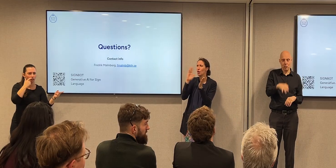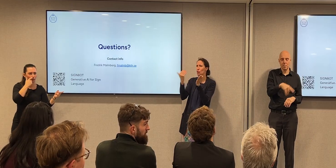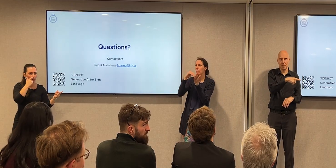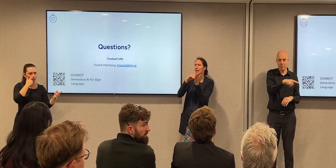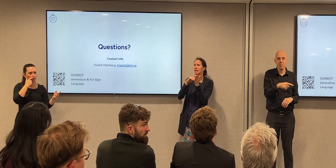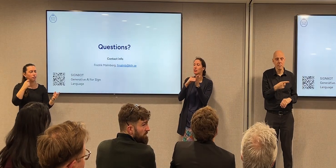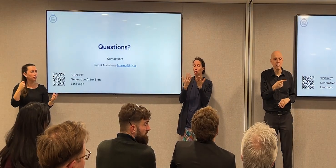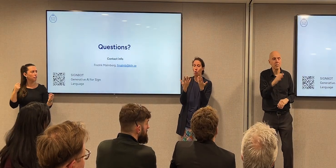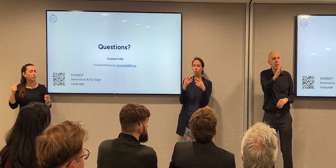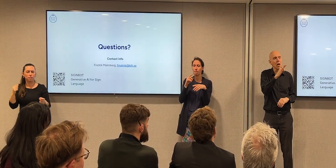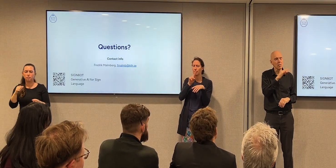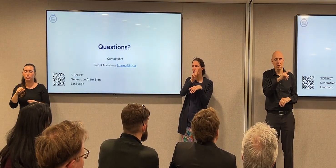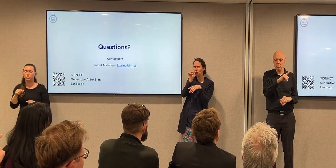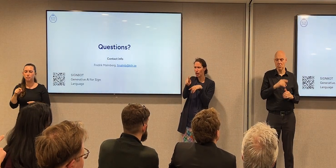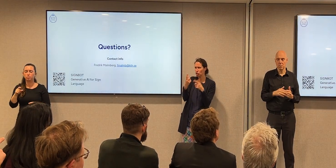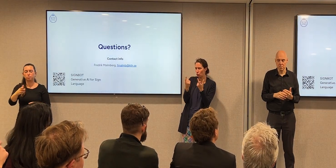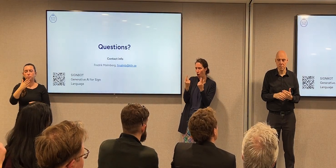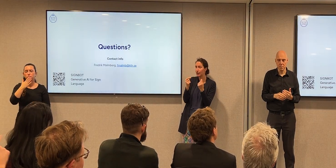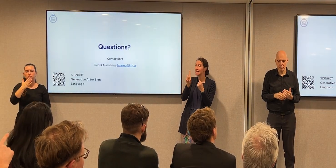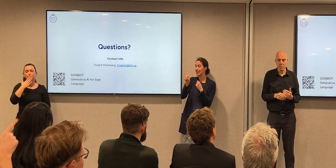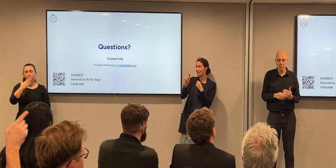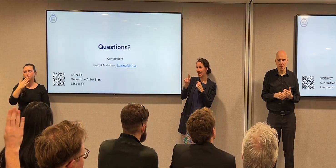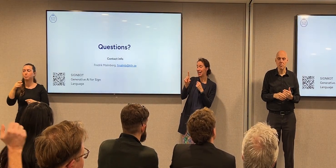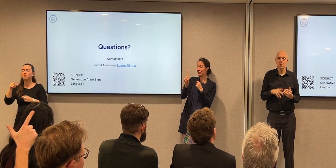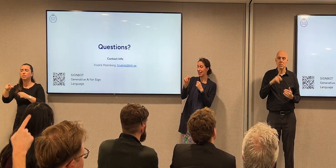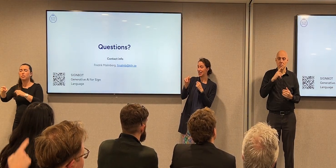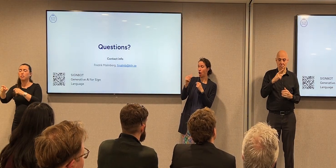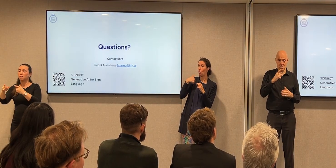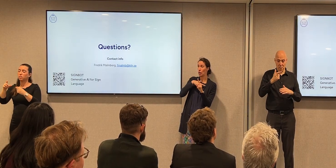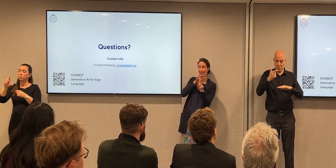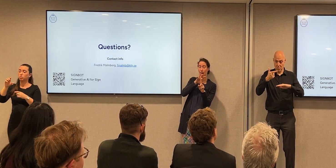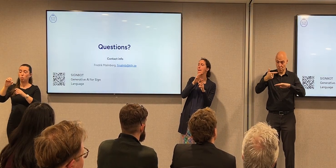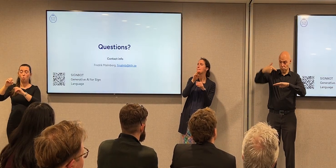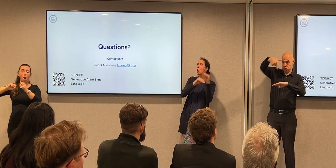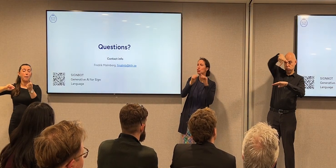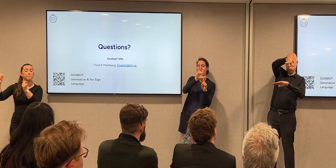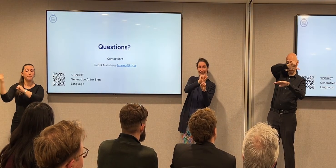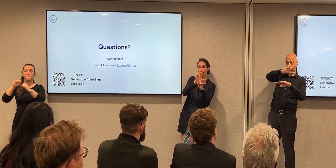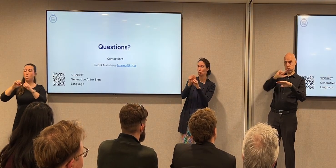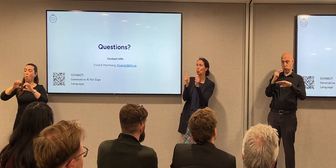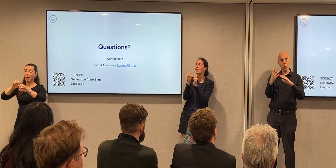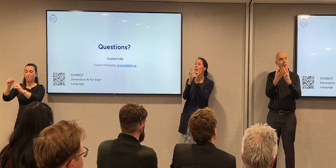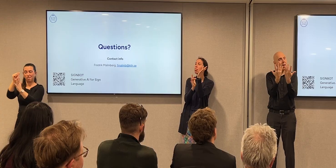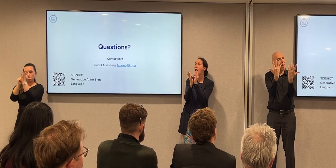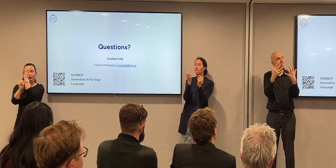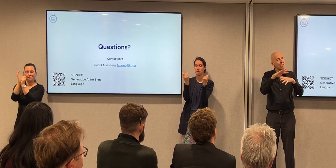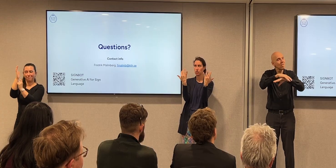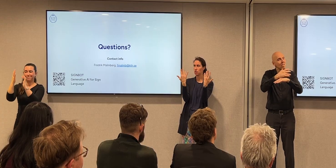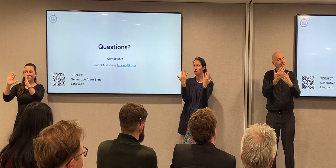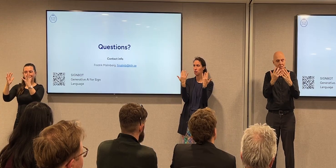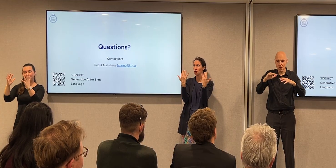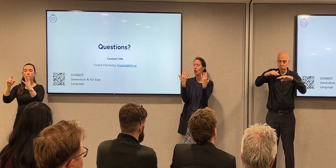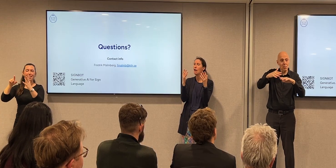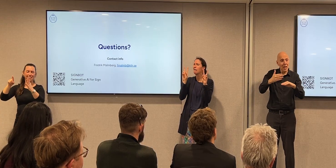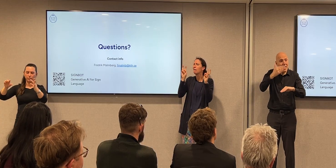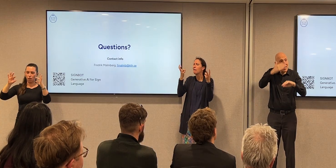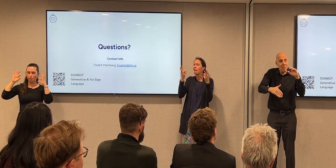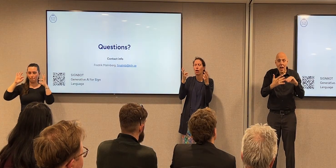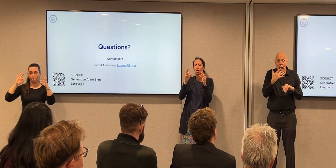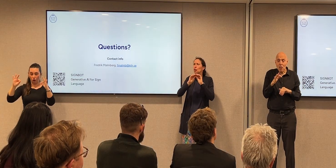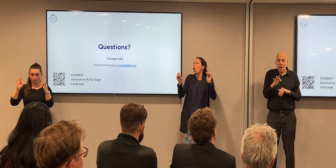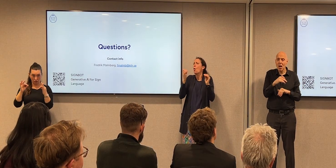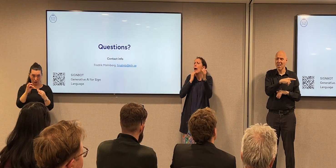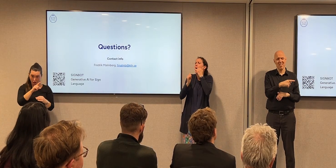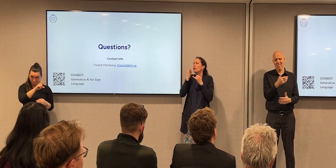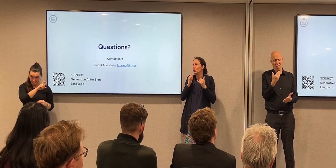the question was that the data that we capture in the mocap lab with the gloves is free of errors,